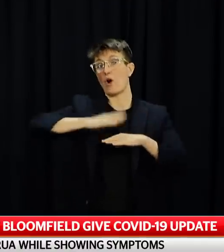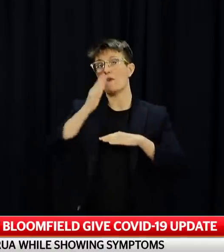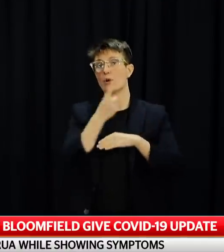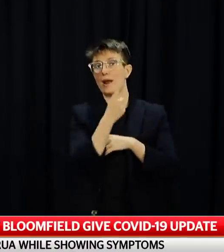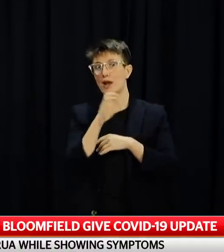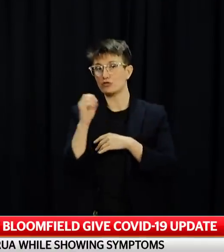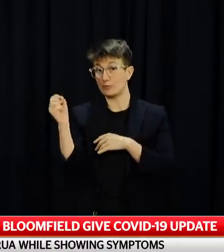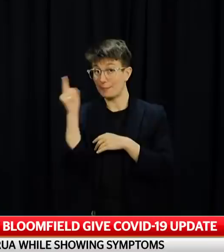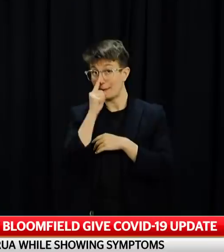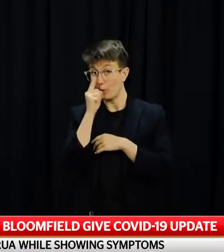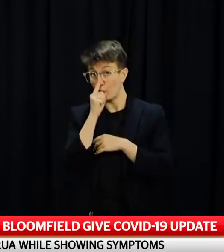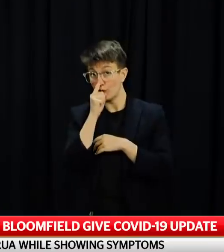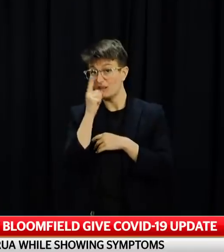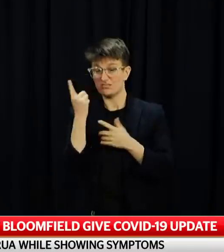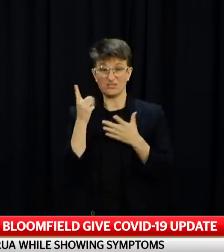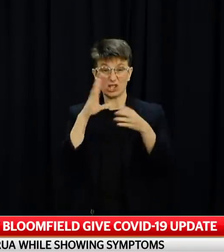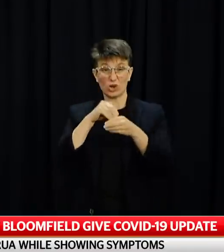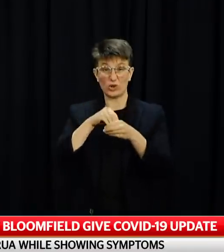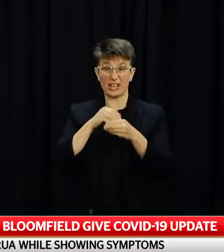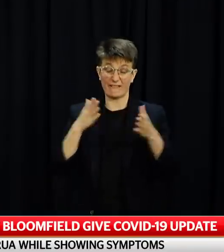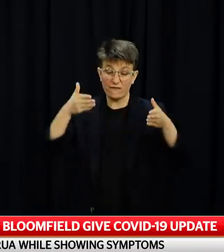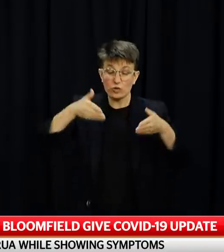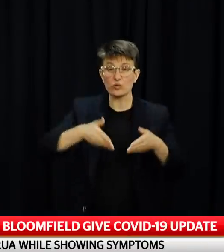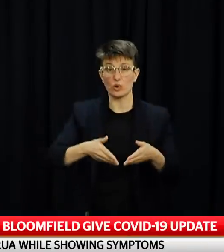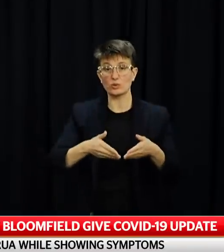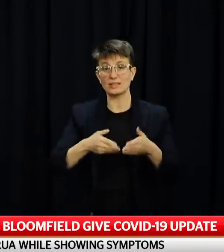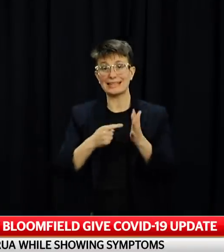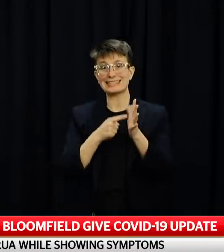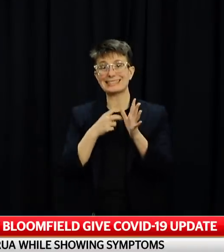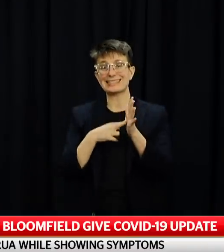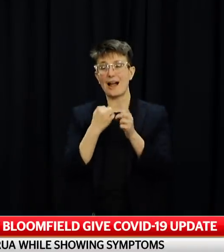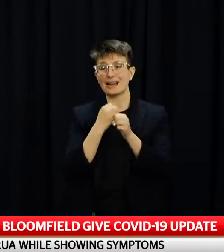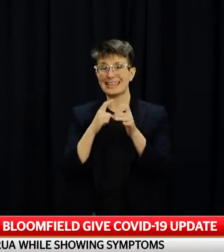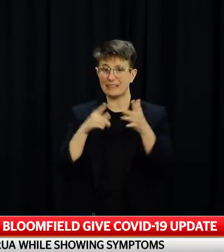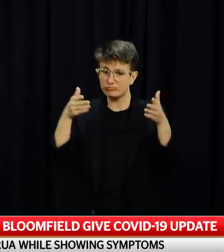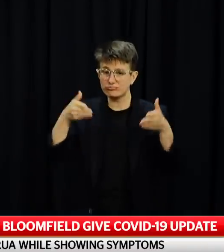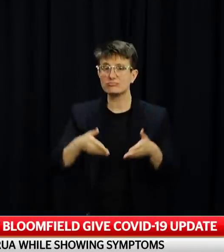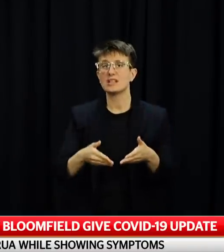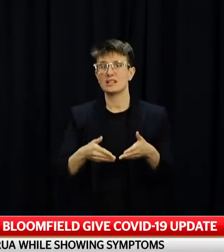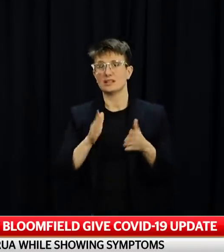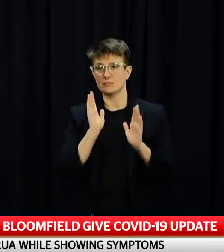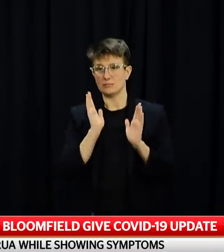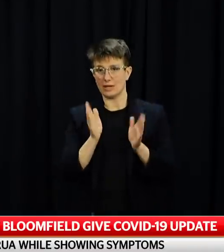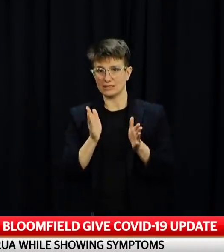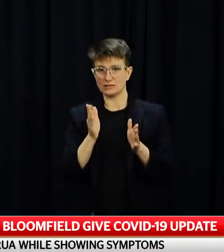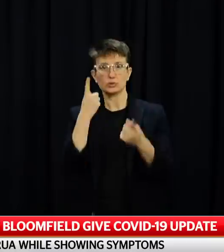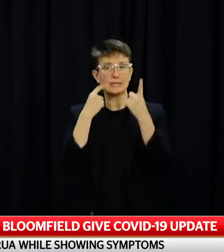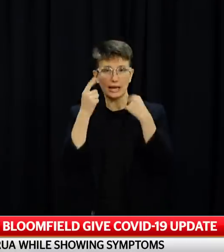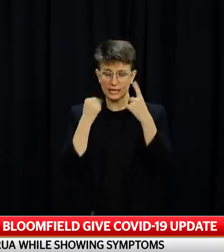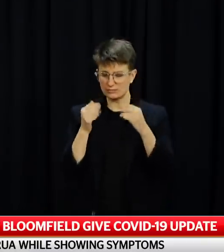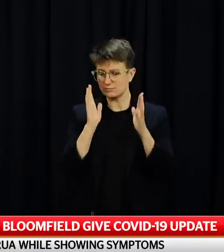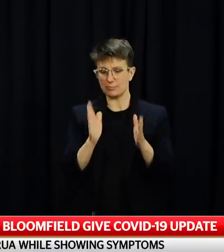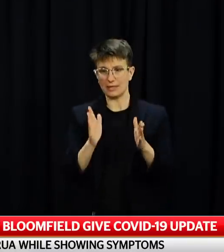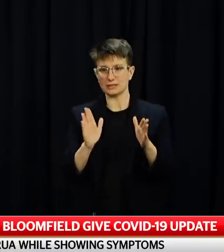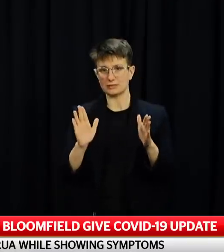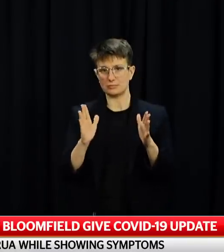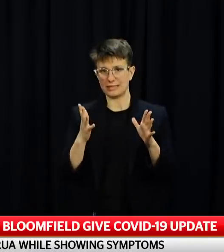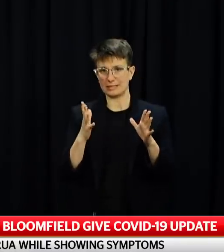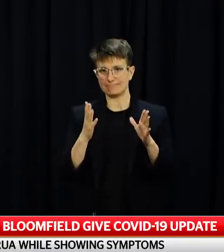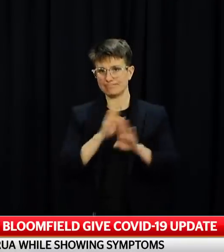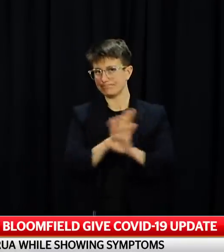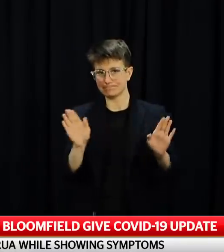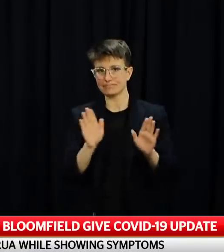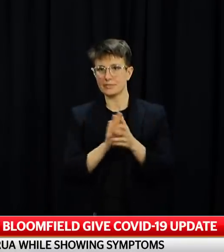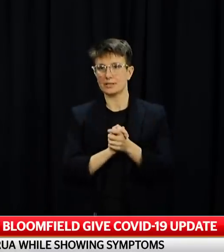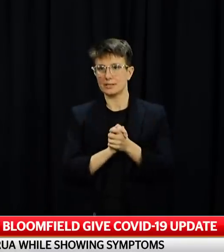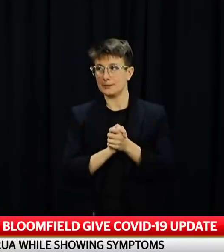do low-risk recreation activities in your local area. For instance, go for a walk, a run, a swim at the beach, or